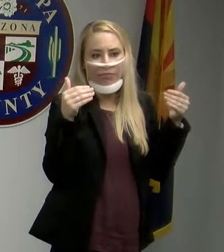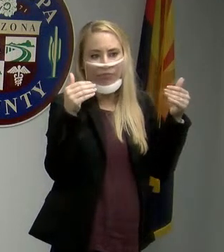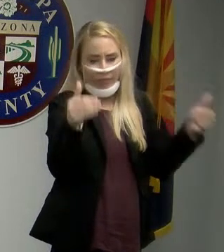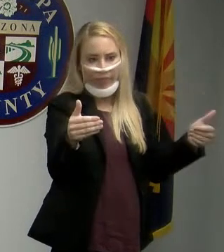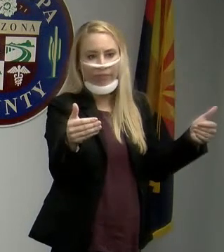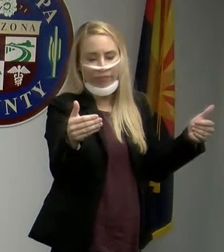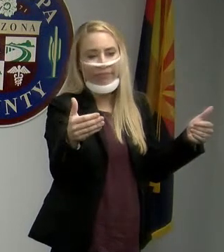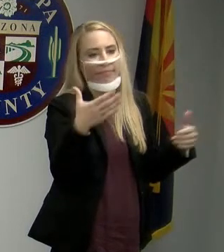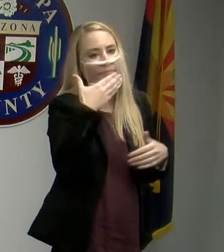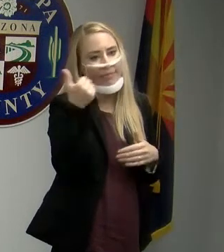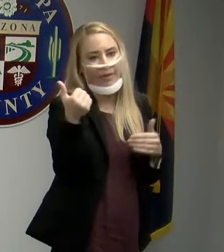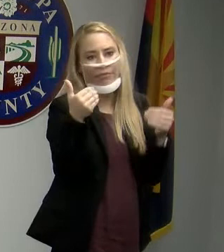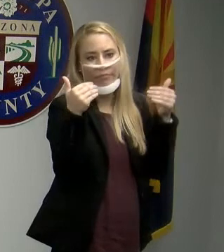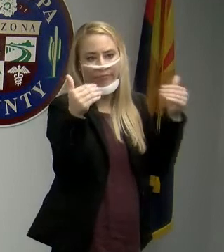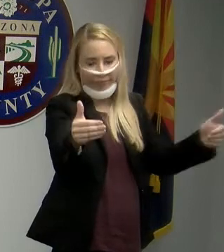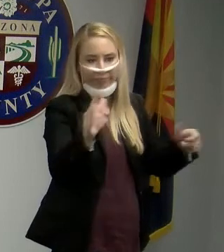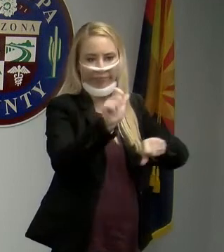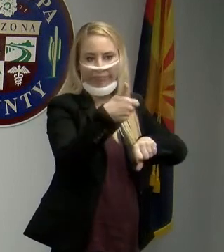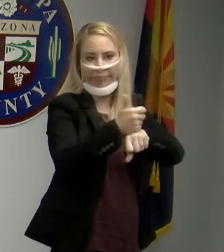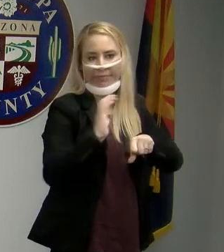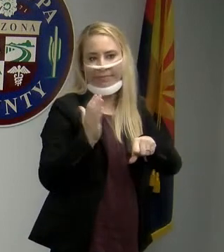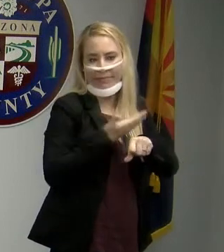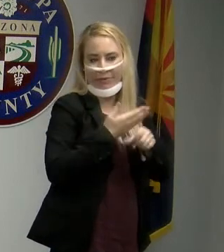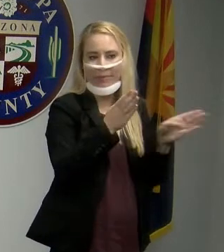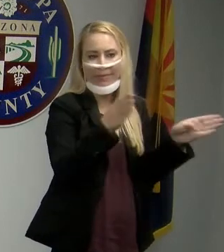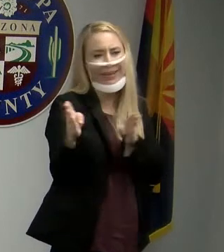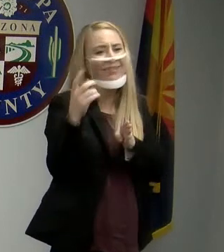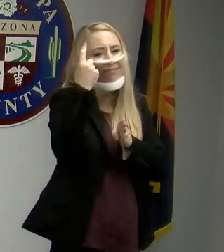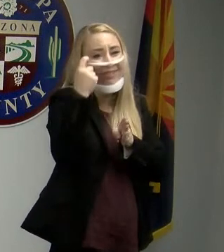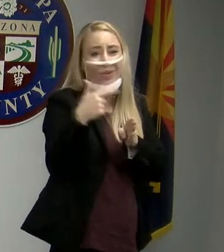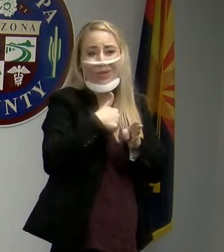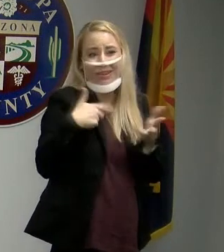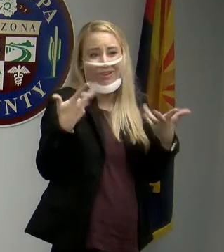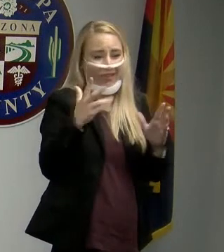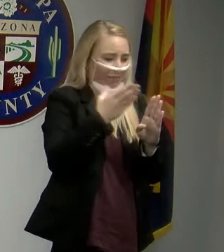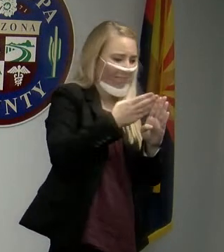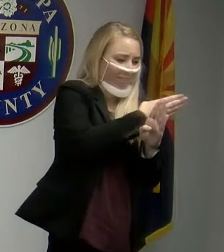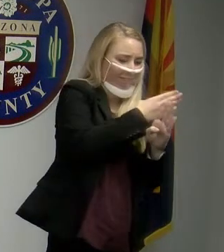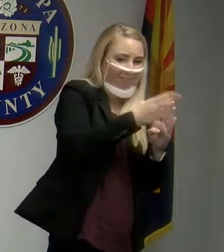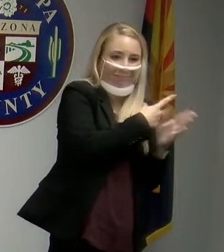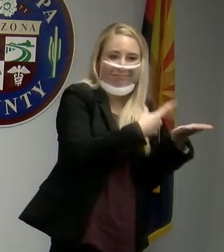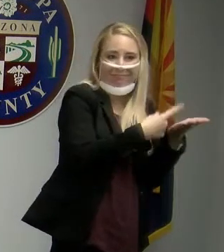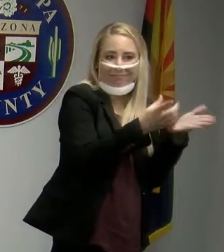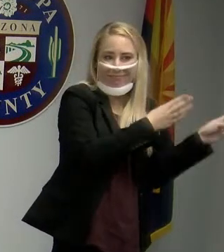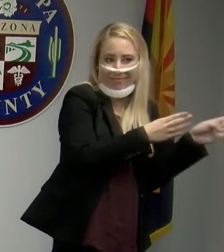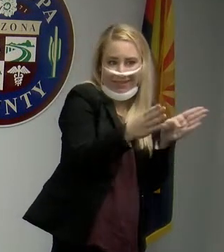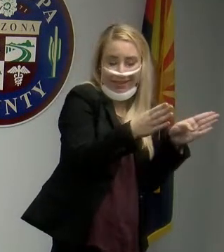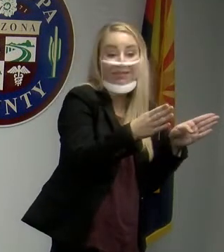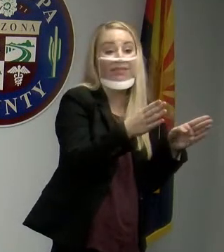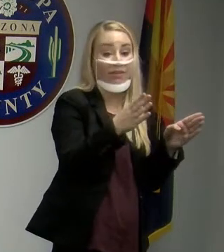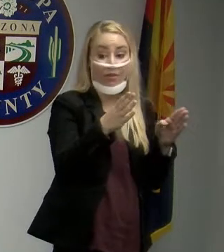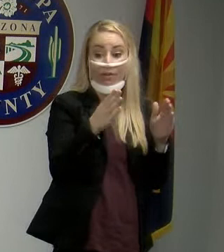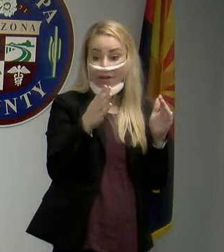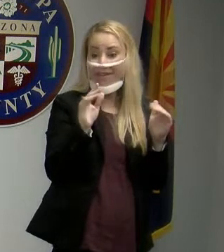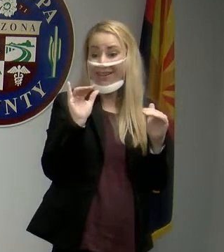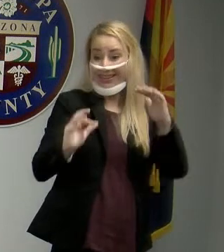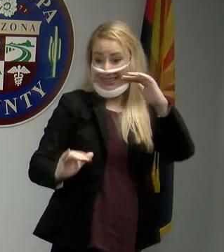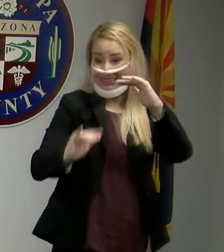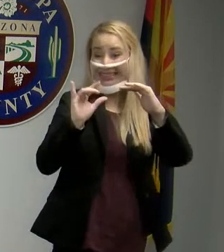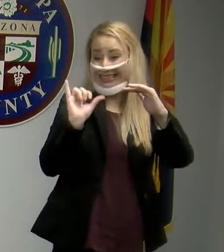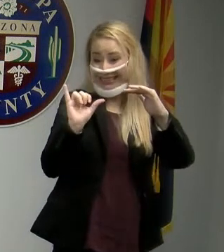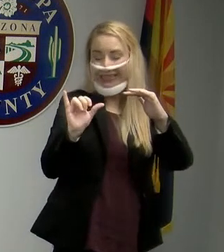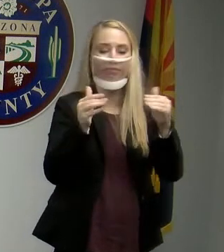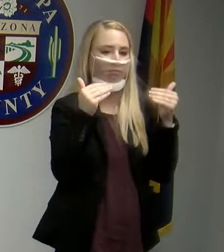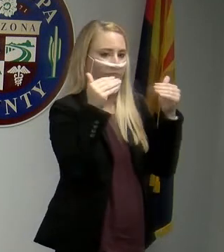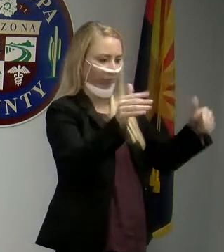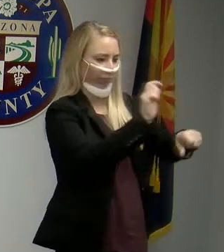just to play it safe and to implement our plans that we already had in place and get these coolers put into position and ready to be operational if